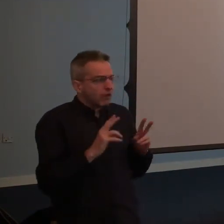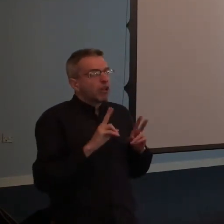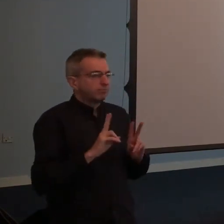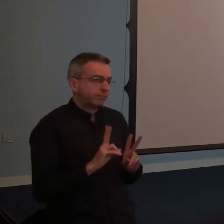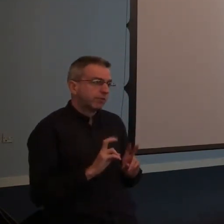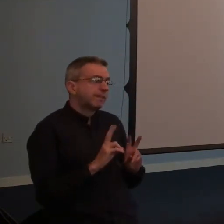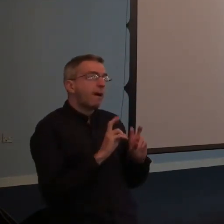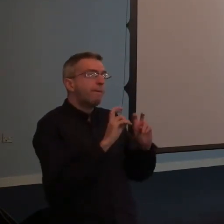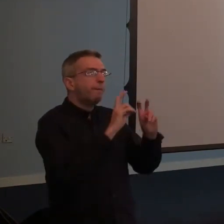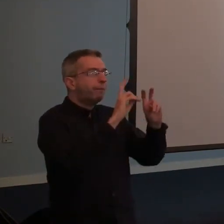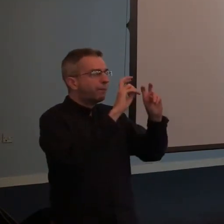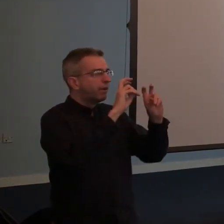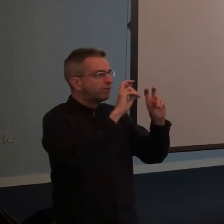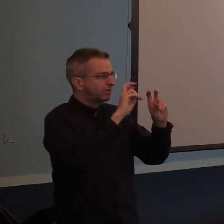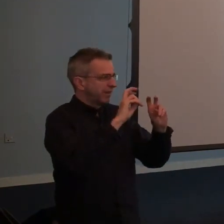And it's really a very broad subject.